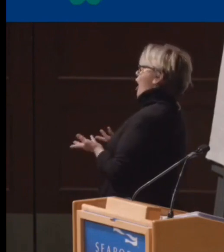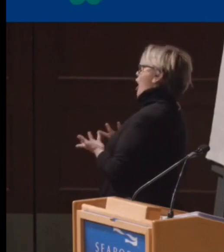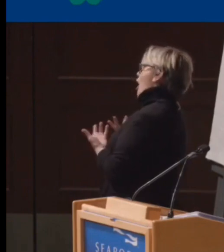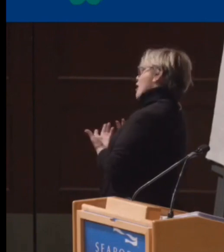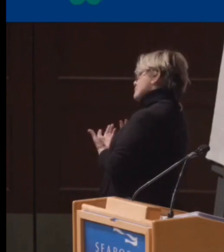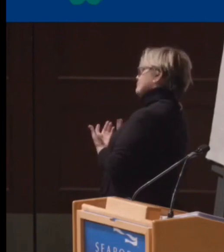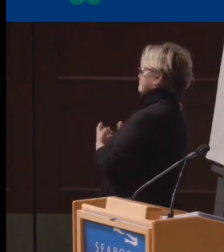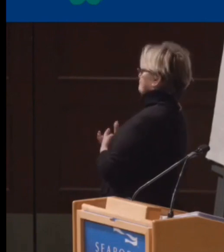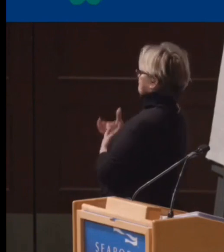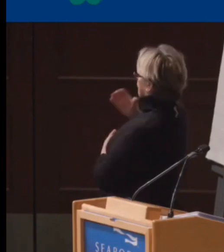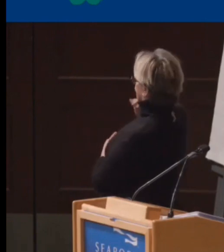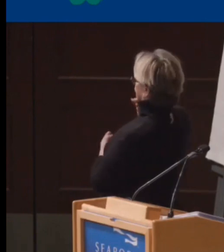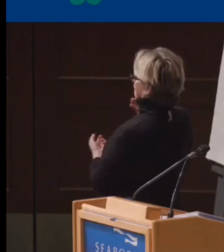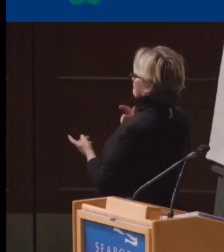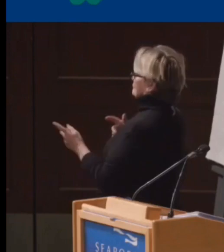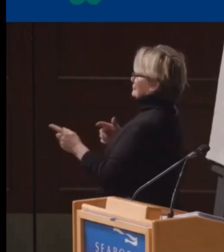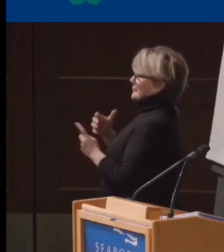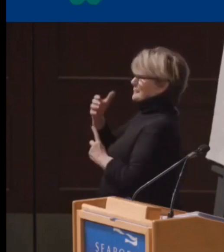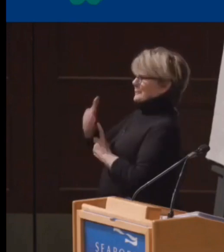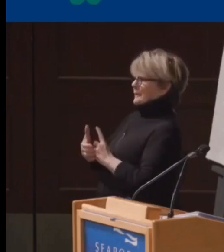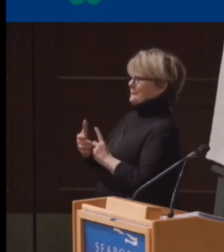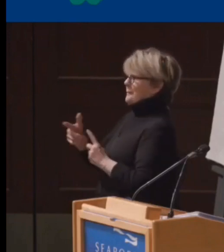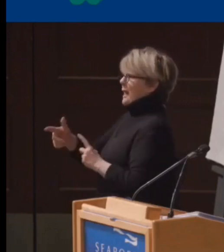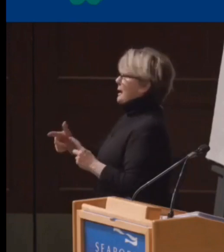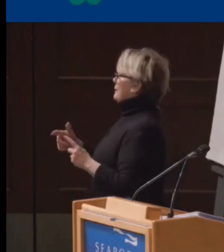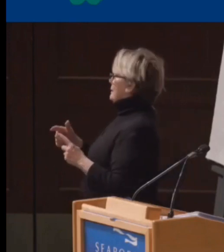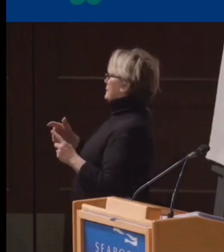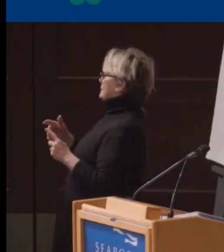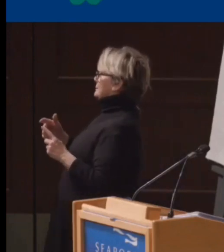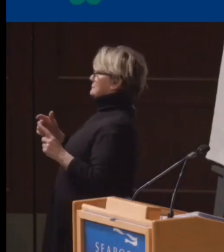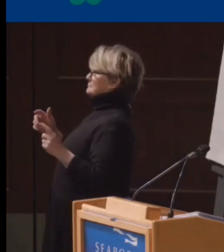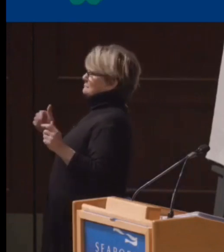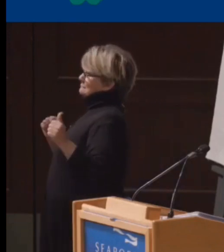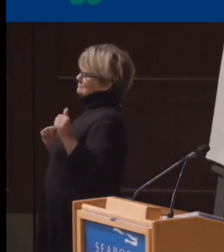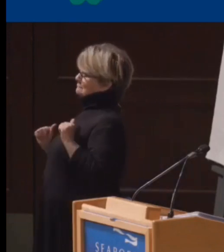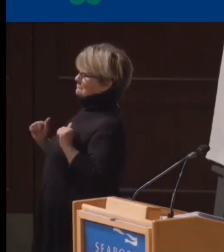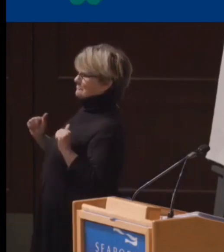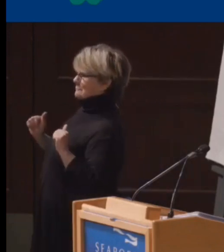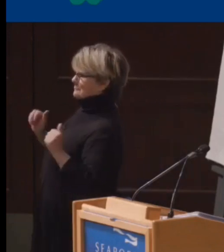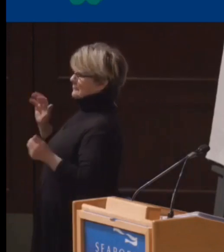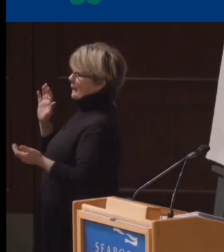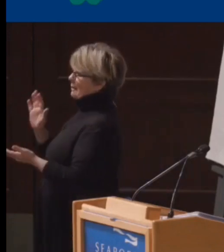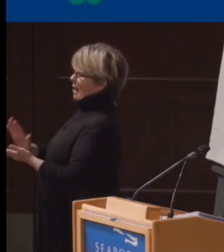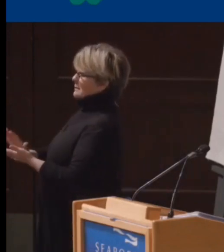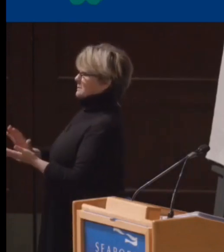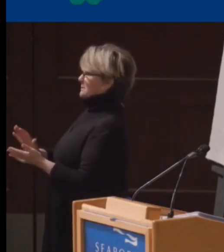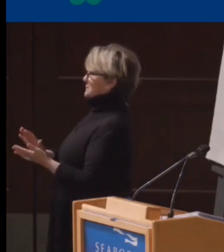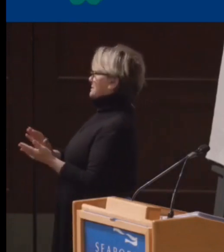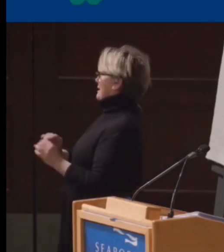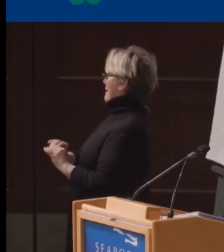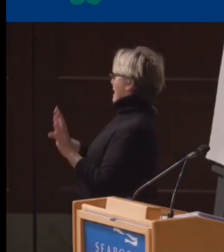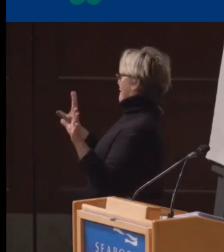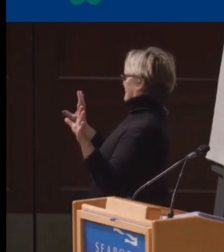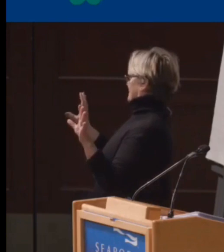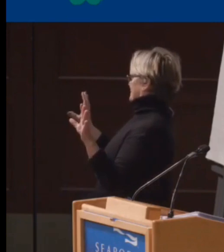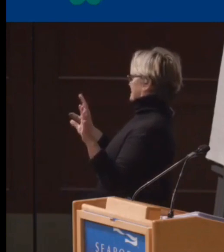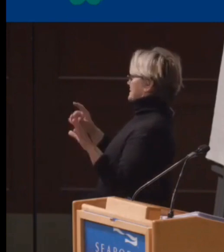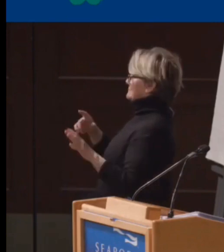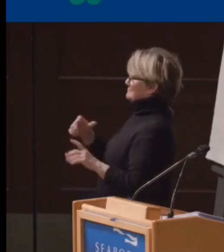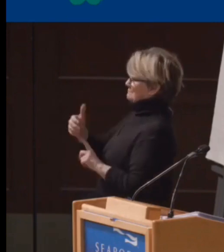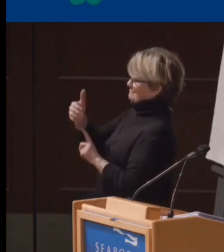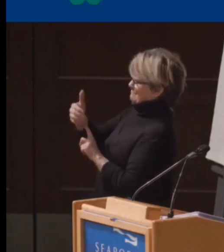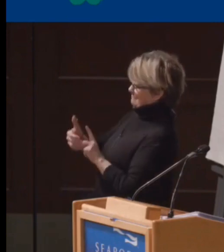myself acting to make my autistic challenges a little less obvious. Acting in social situations does have its